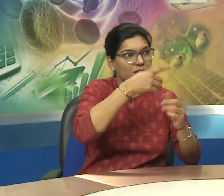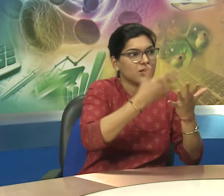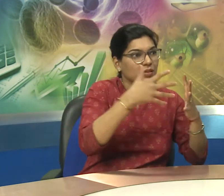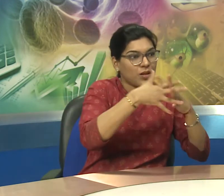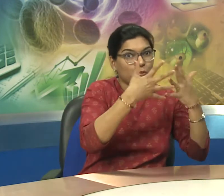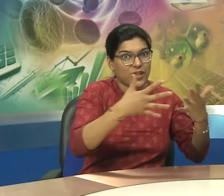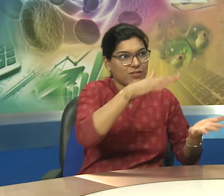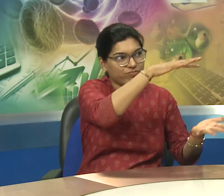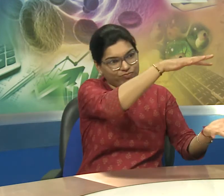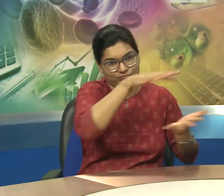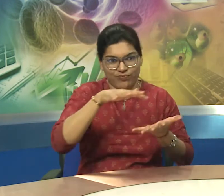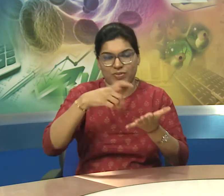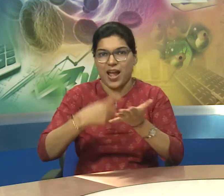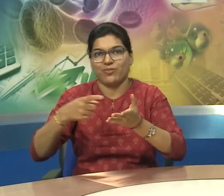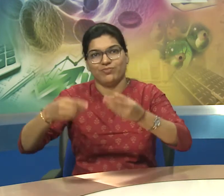trader who buy